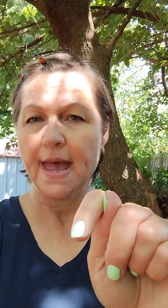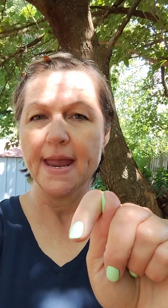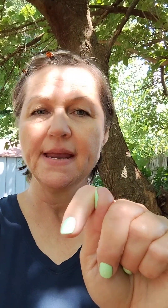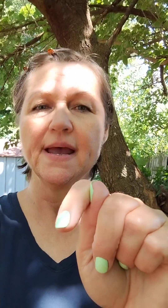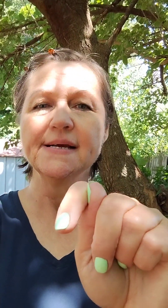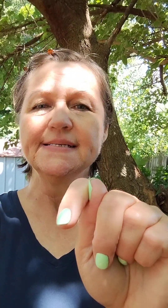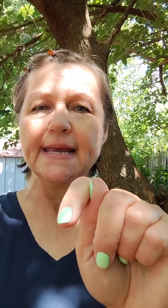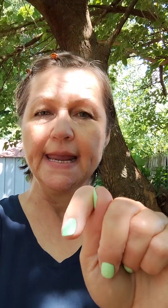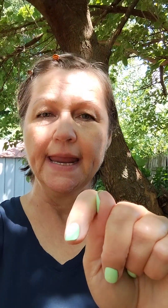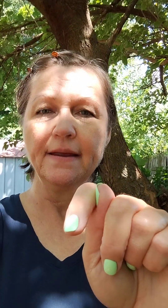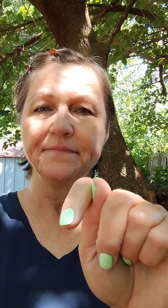Okay? T.